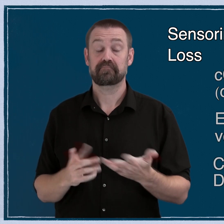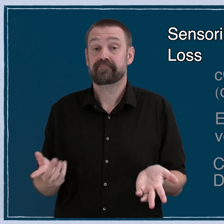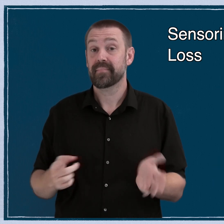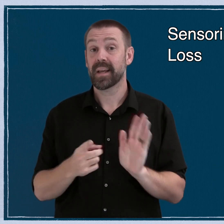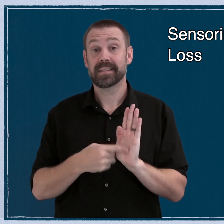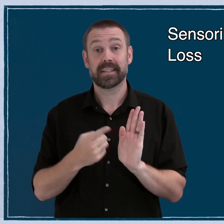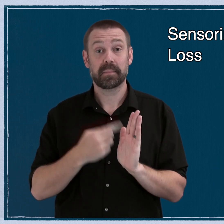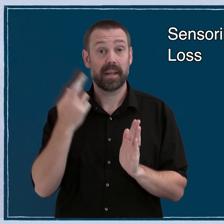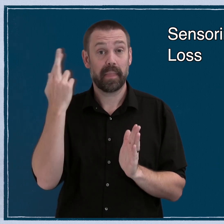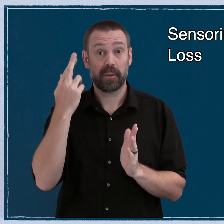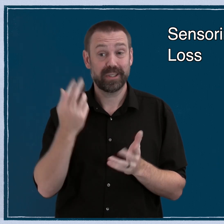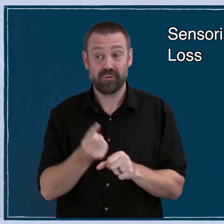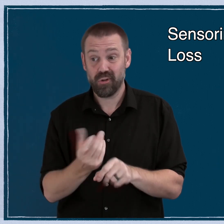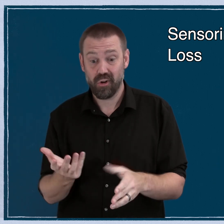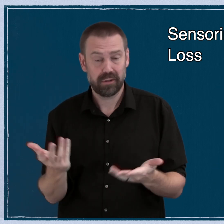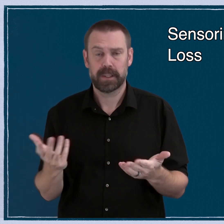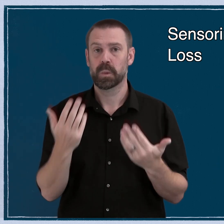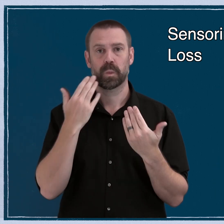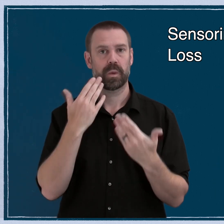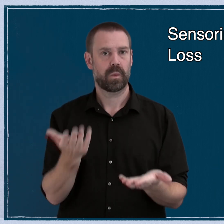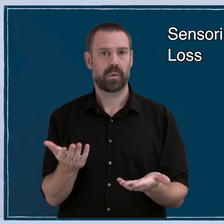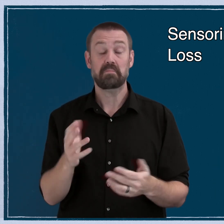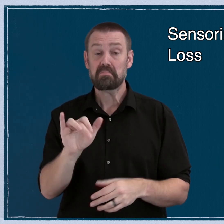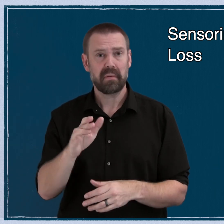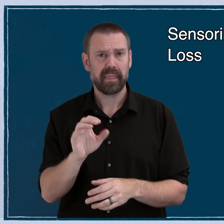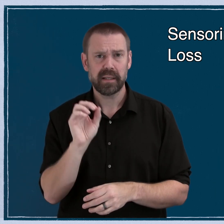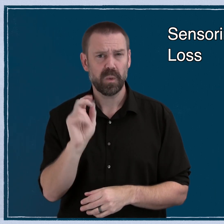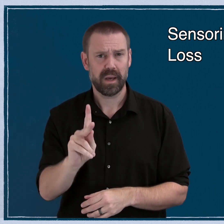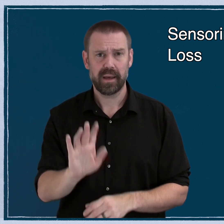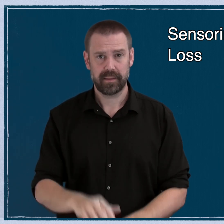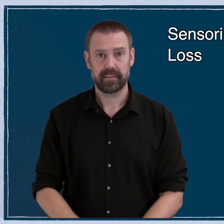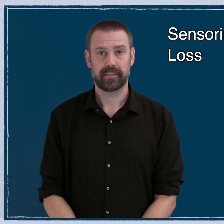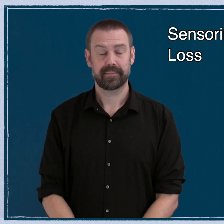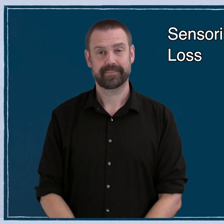sometimes we just don't know why it happens, and that's okay.